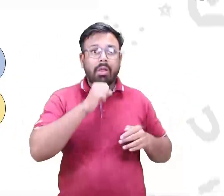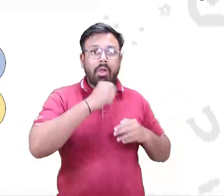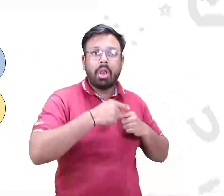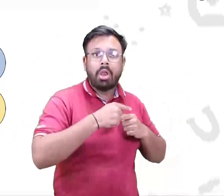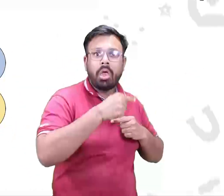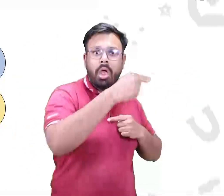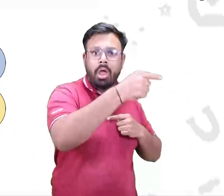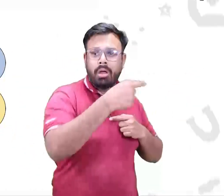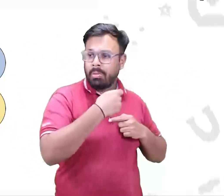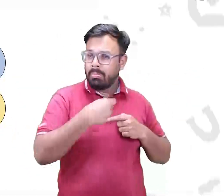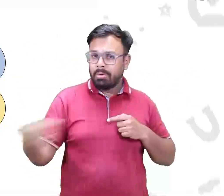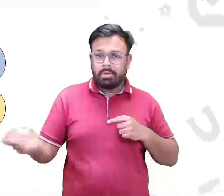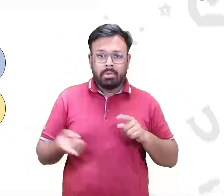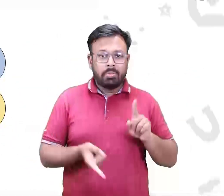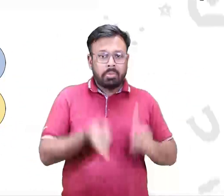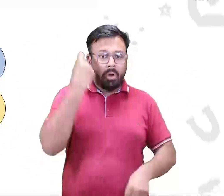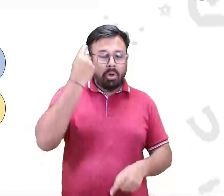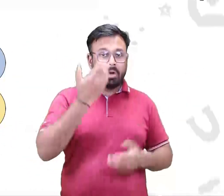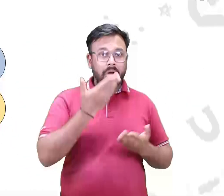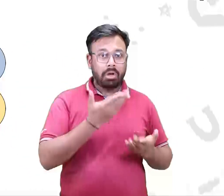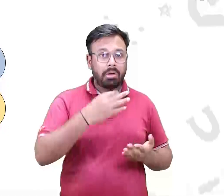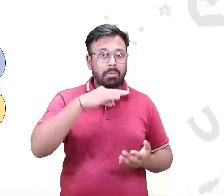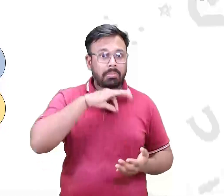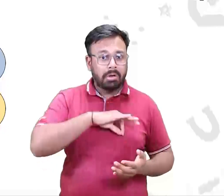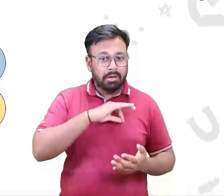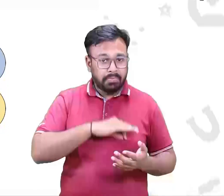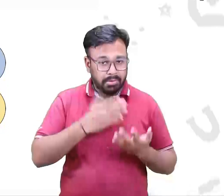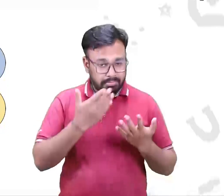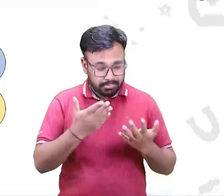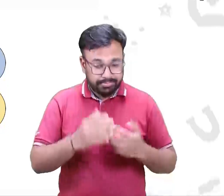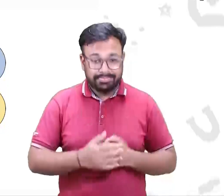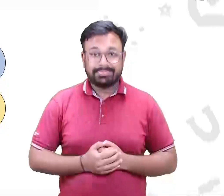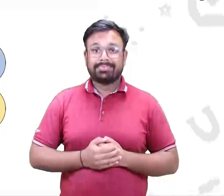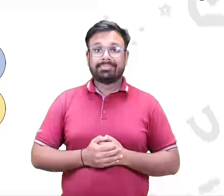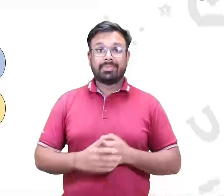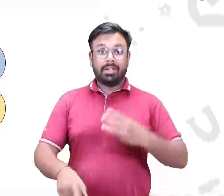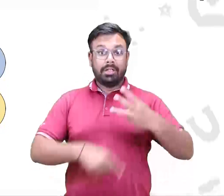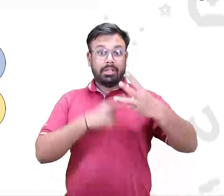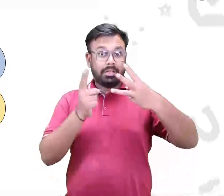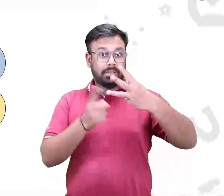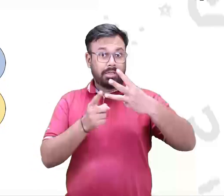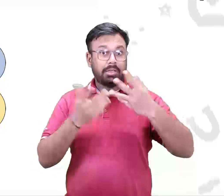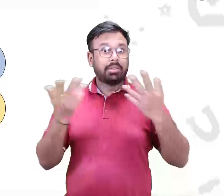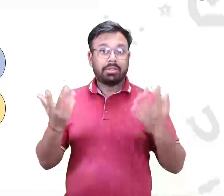Long lifespan relative to the body size.